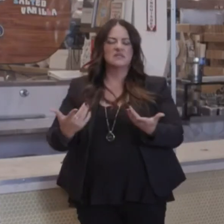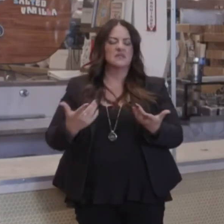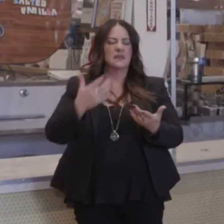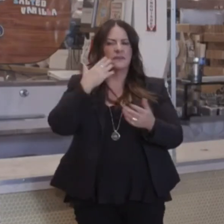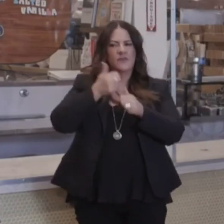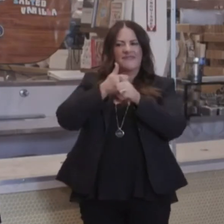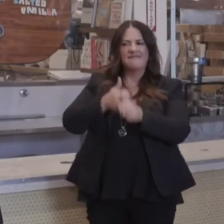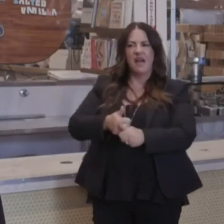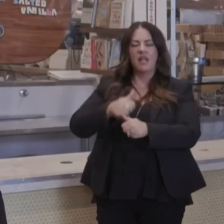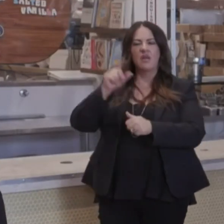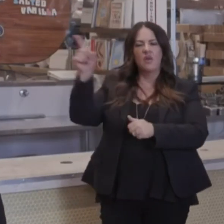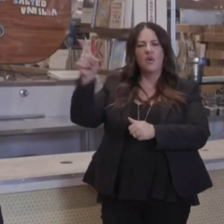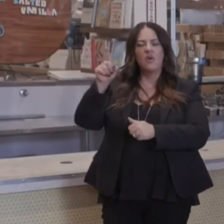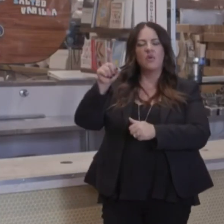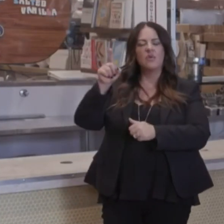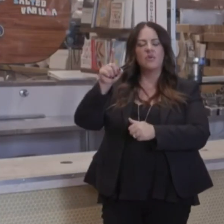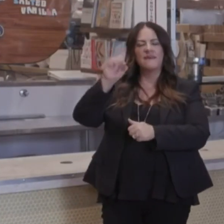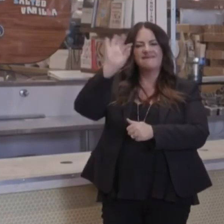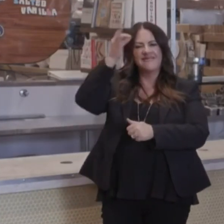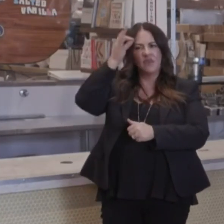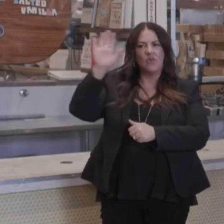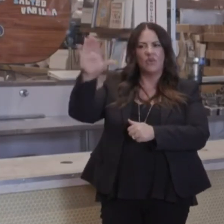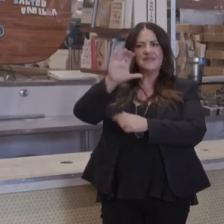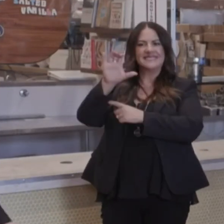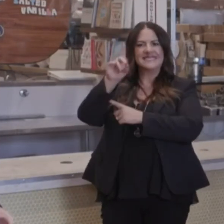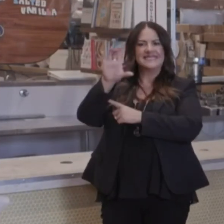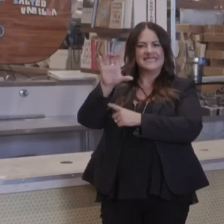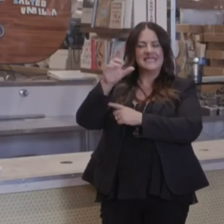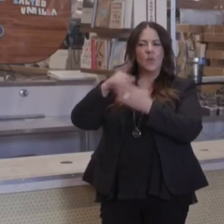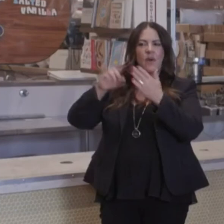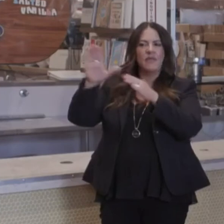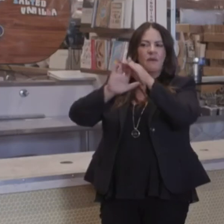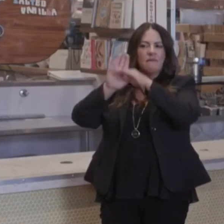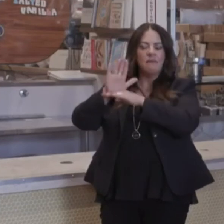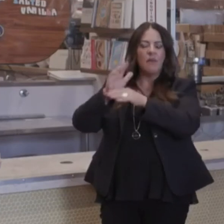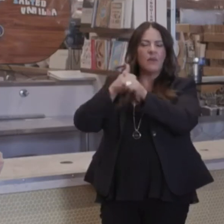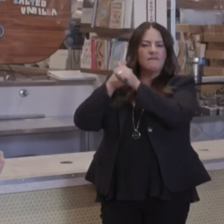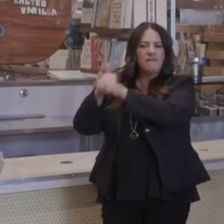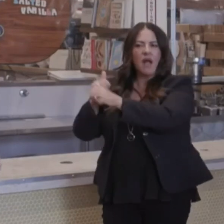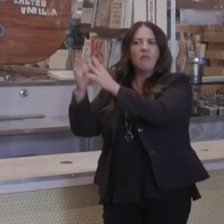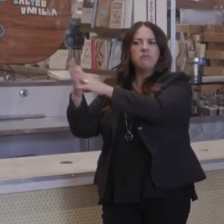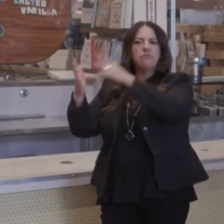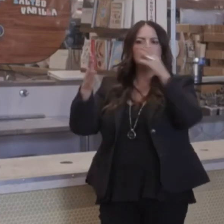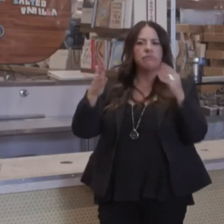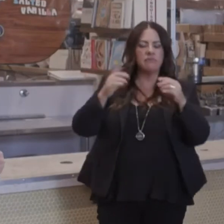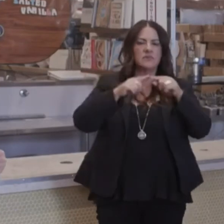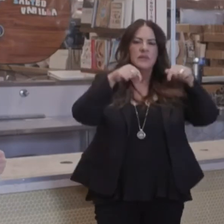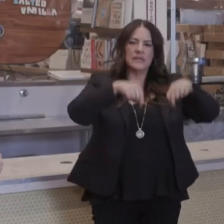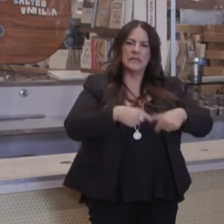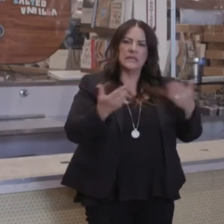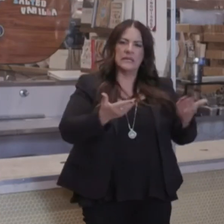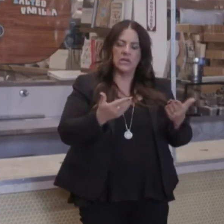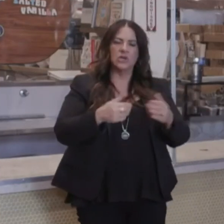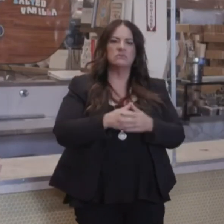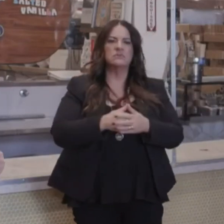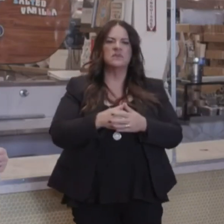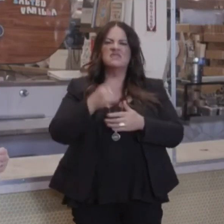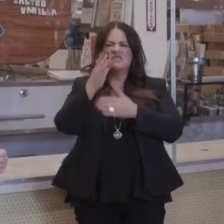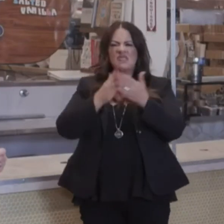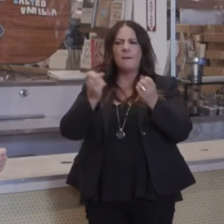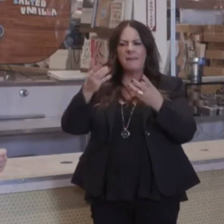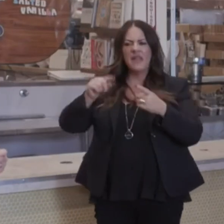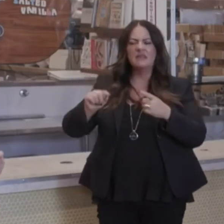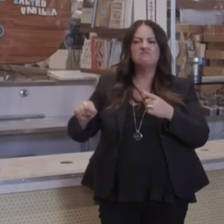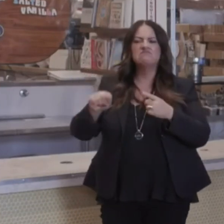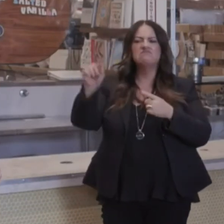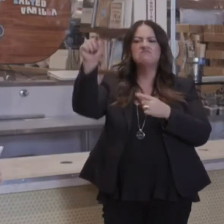certainly, of what the Biden administration is hoping to accomplish. The entire state is below that 25 case rate, has been for some time. That's why